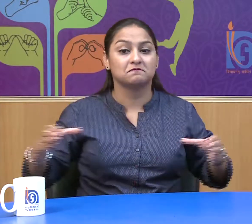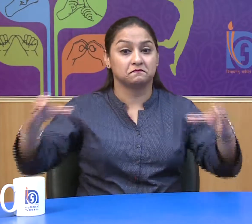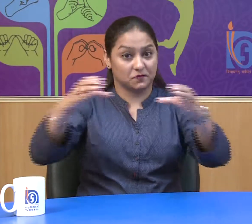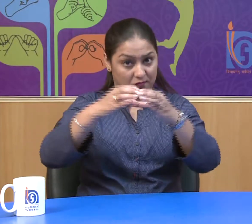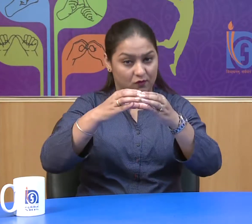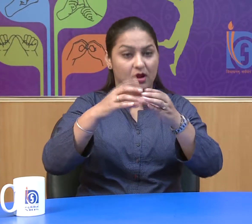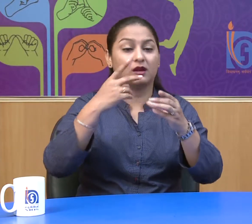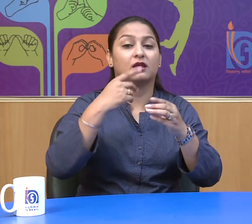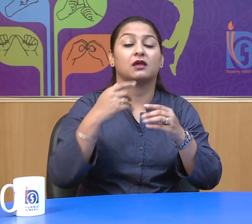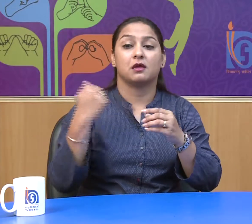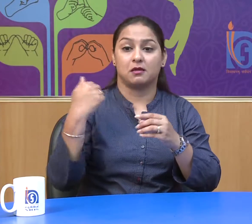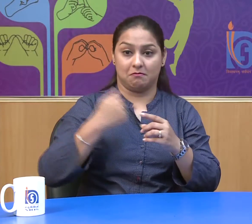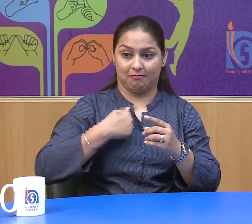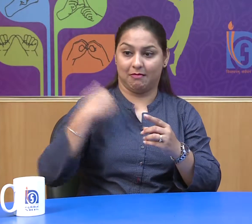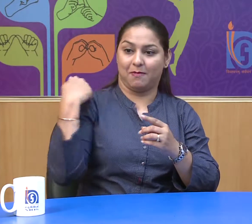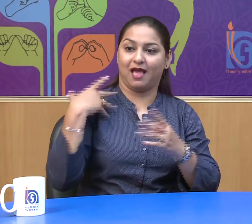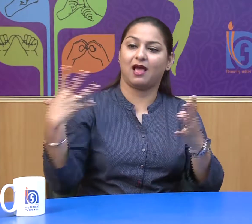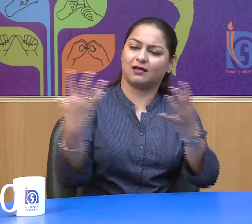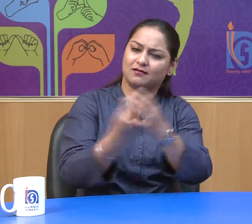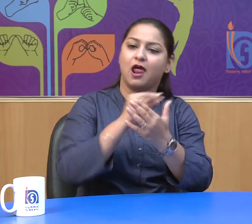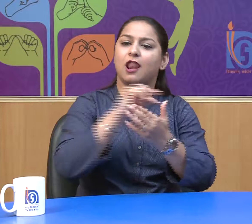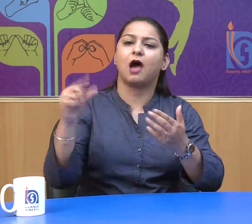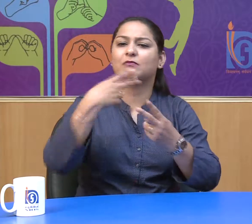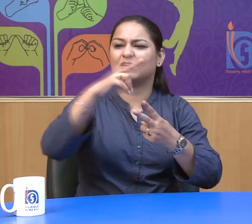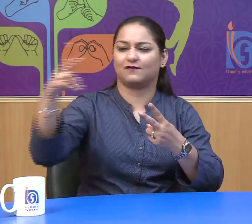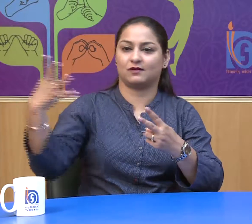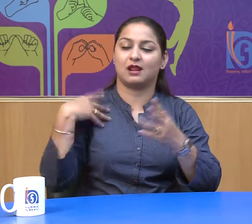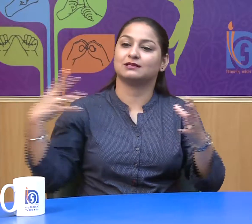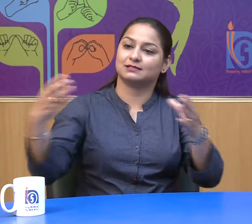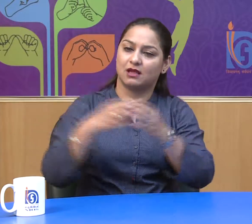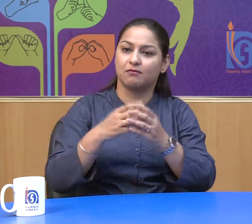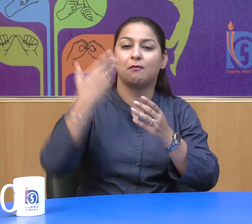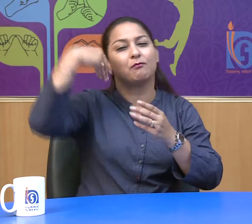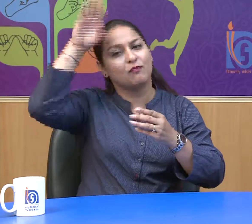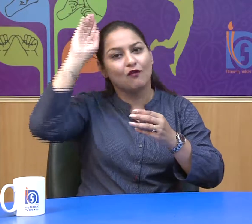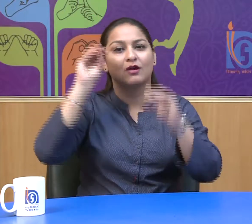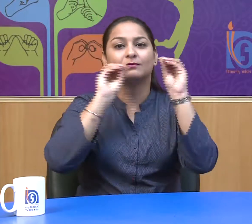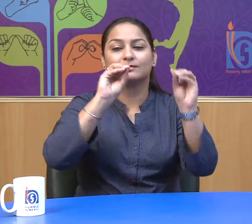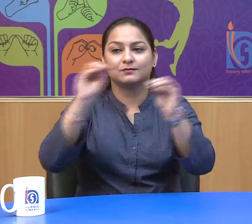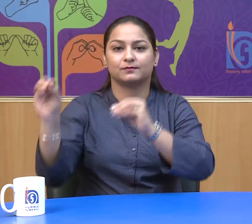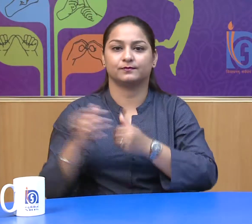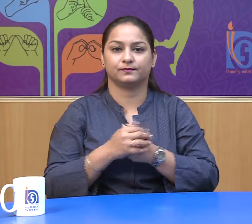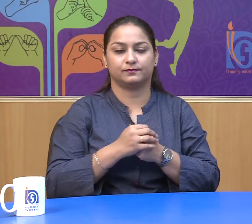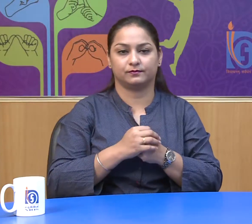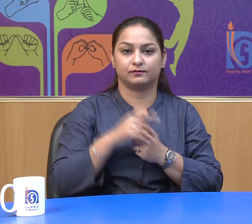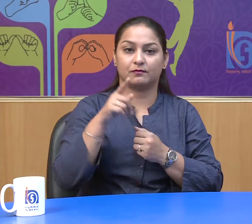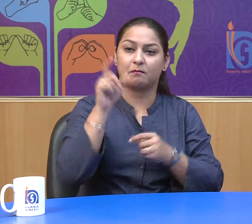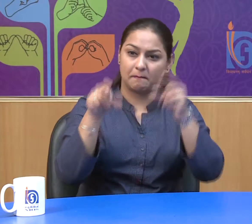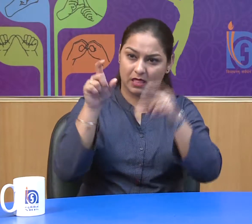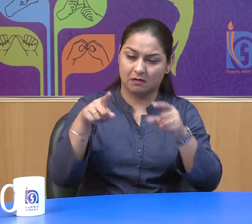and brotherhood, which the Sufi saints also preached. People were no